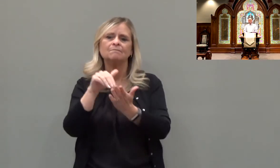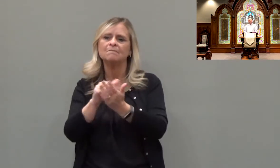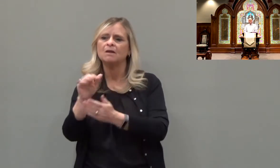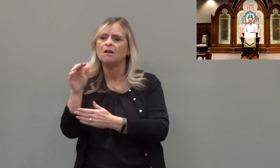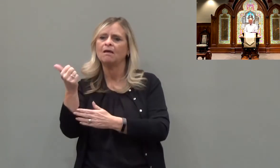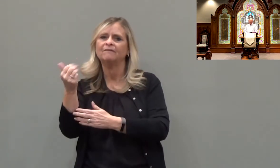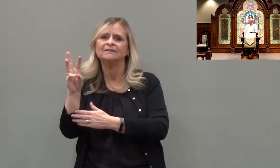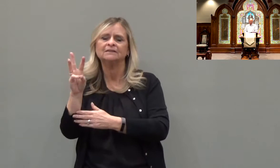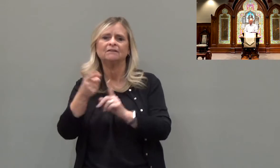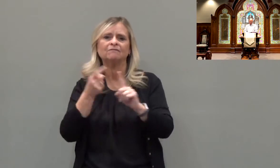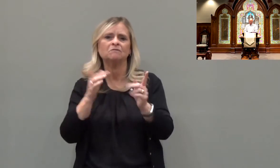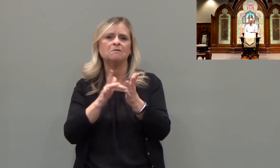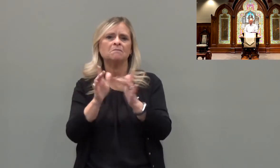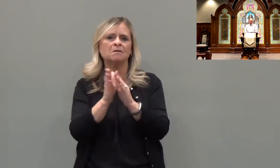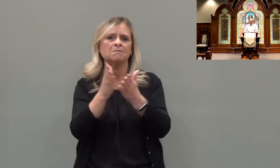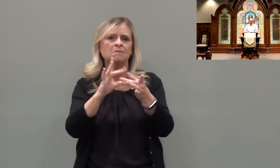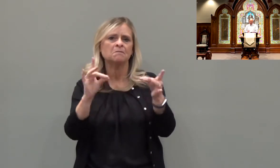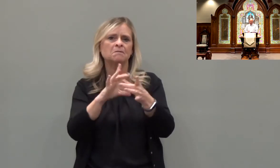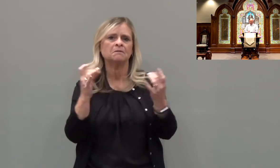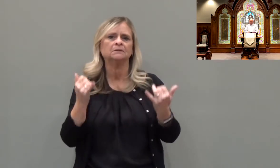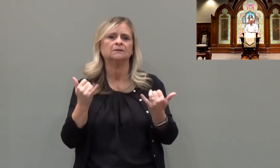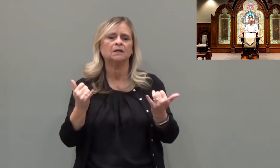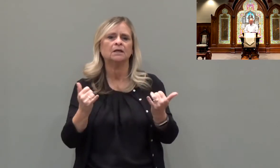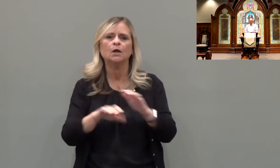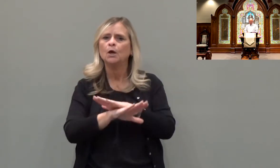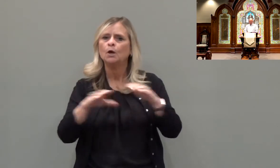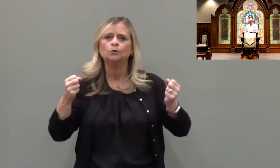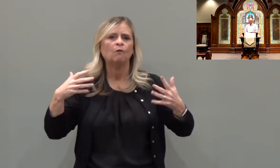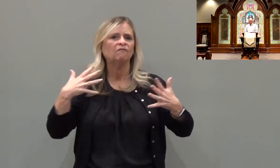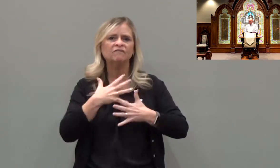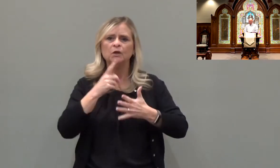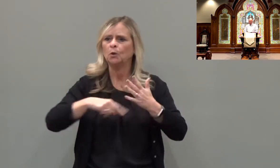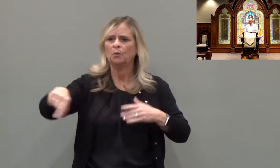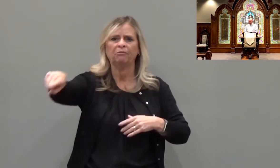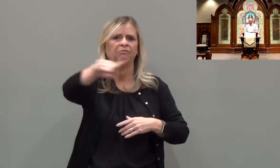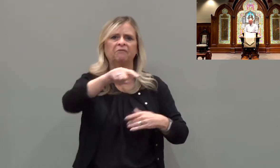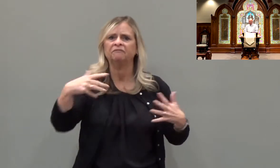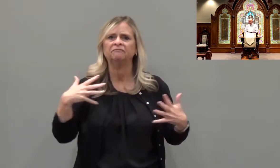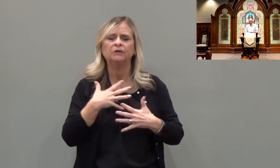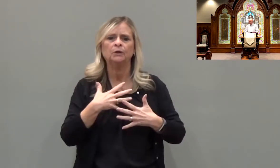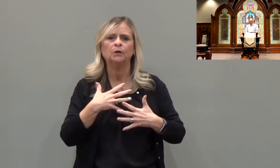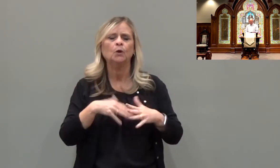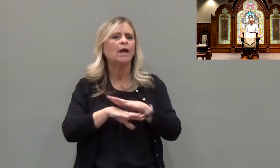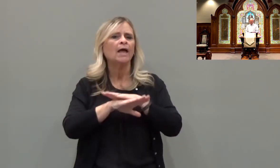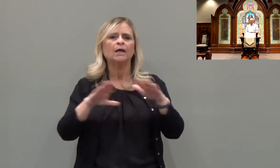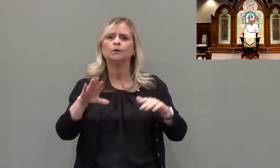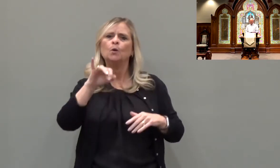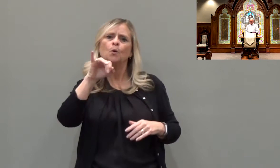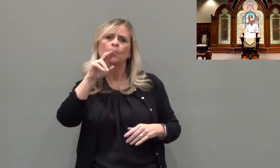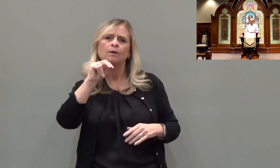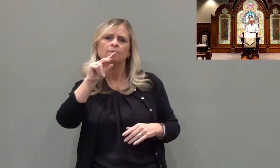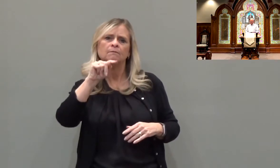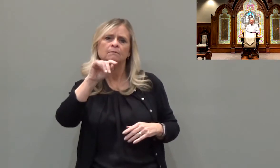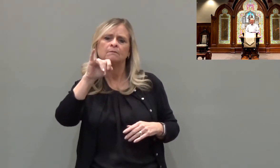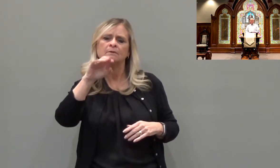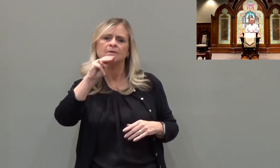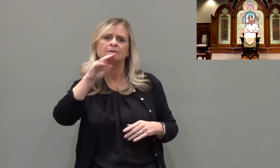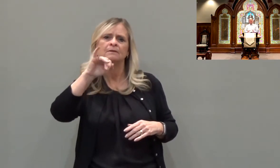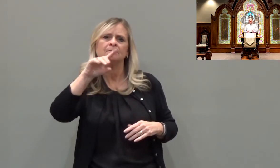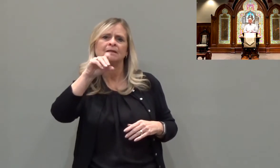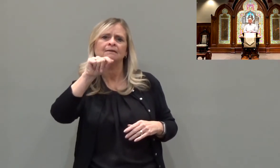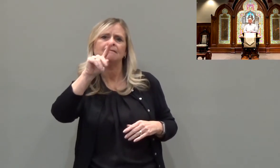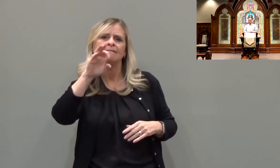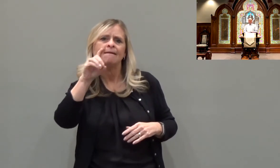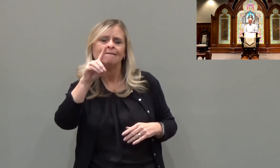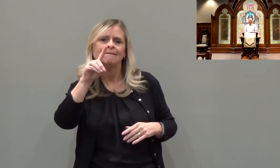our scripture lesson today. Do not fear what they fear, and do not be intimidated, but in